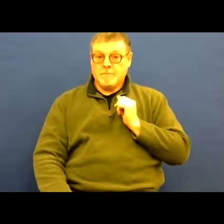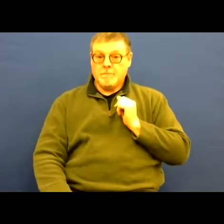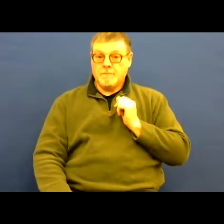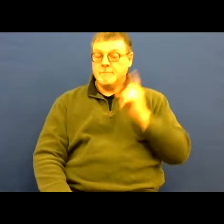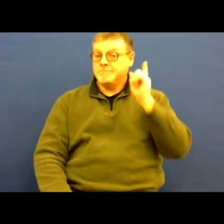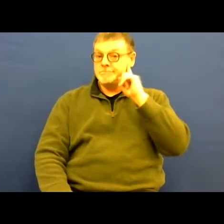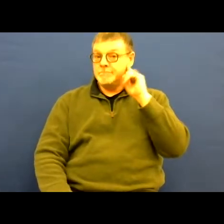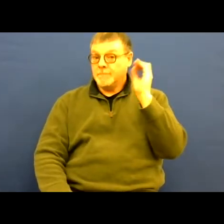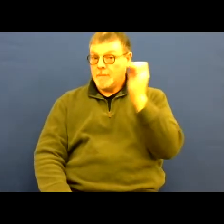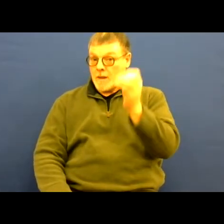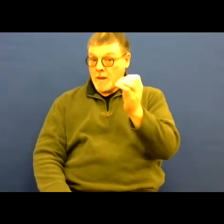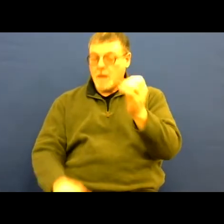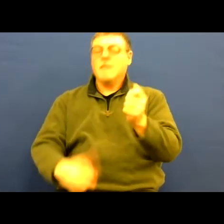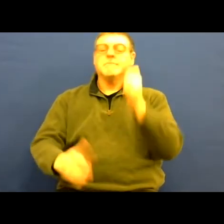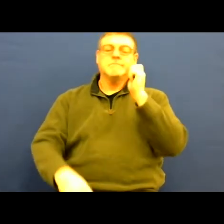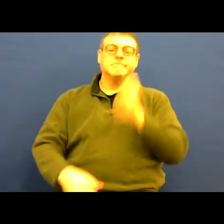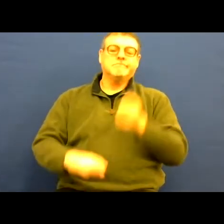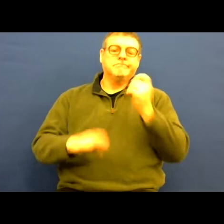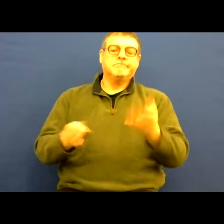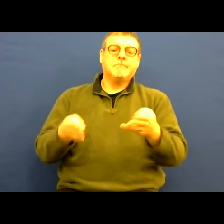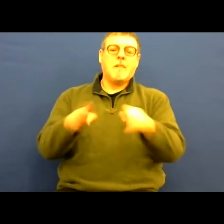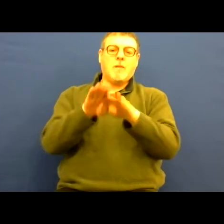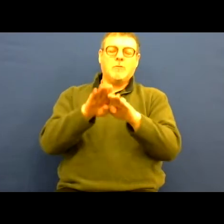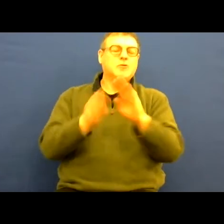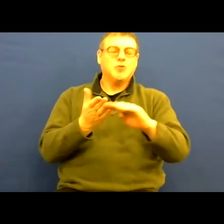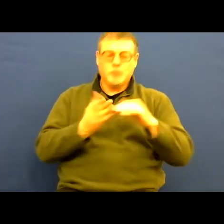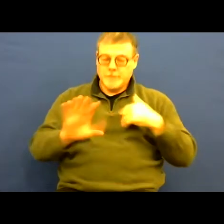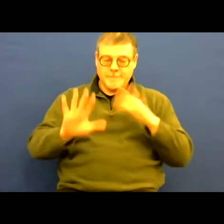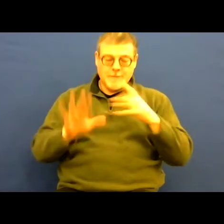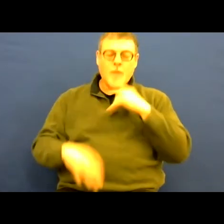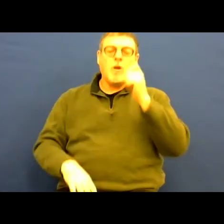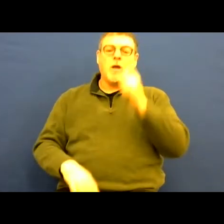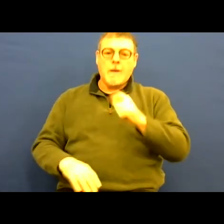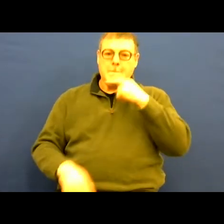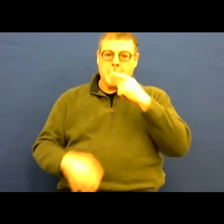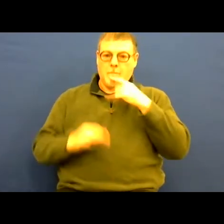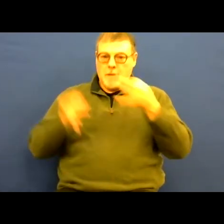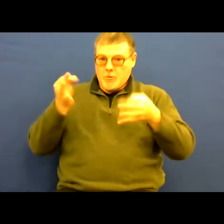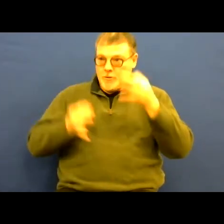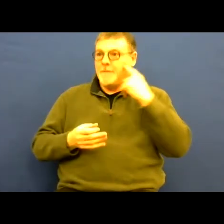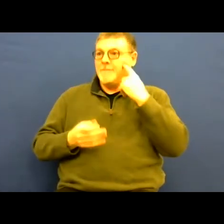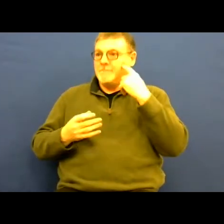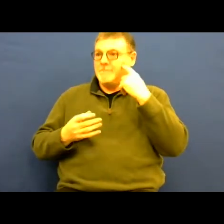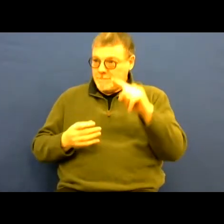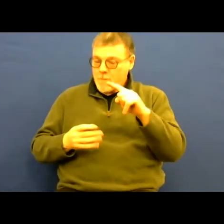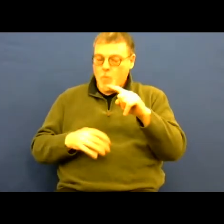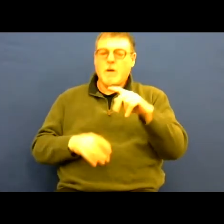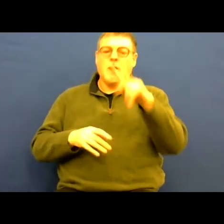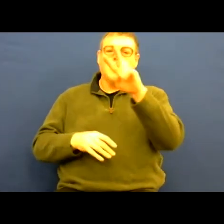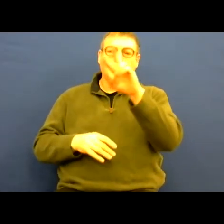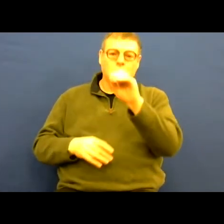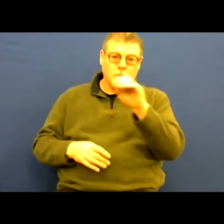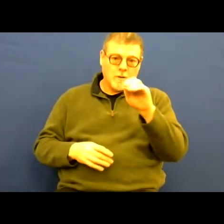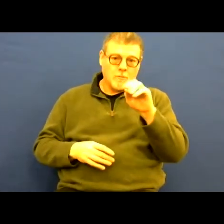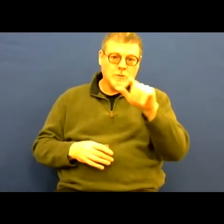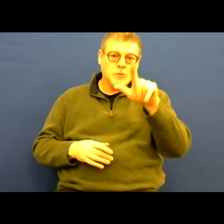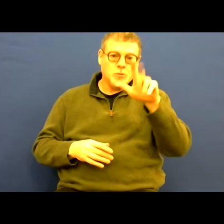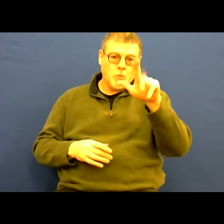Then hearing none, I am going to close I'm going to close the public hearing for special use permit application number